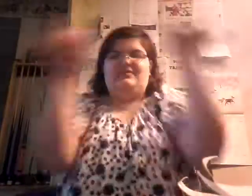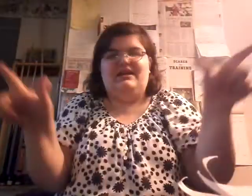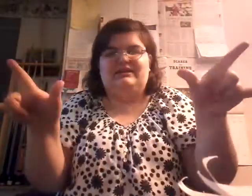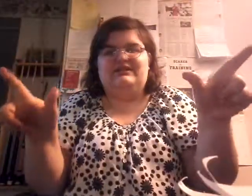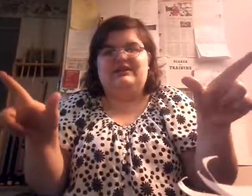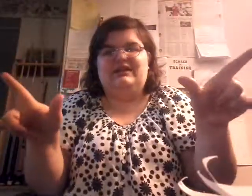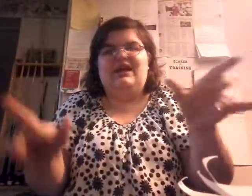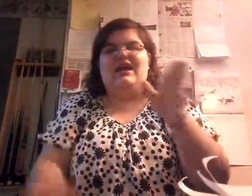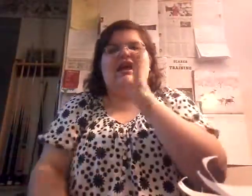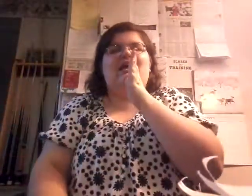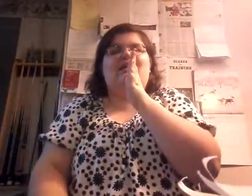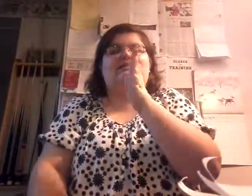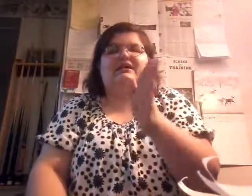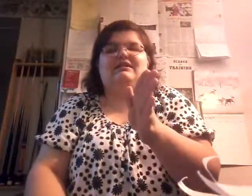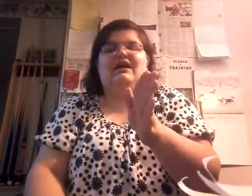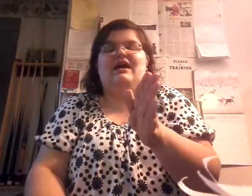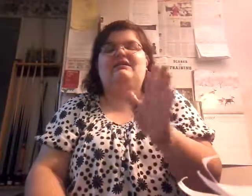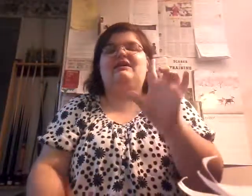much. And I'll talk to you guys